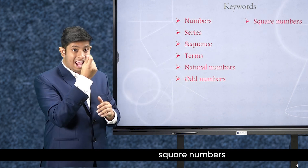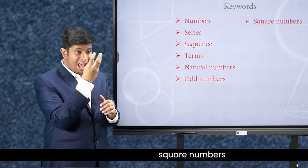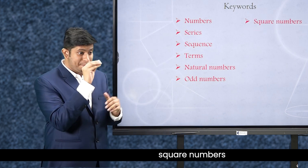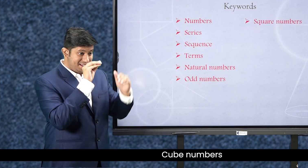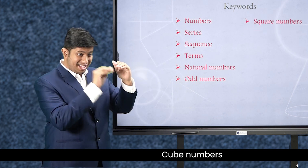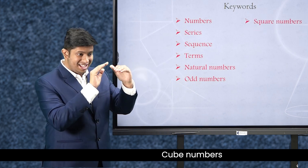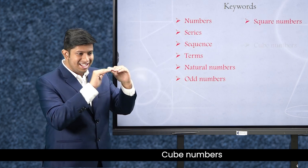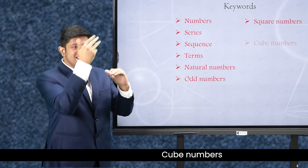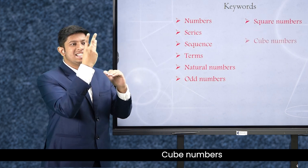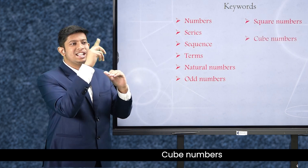cube numbers,